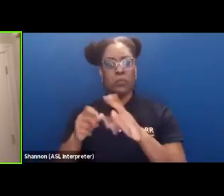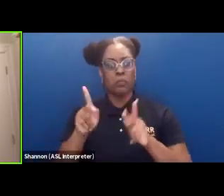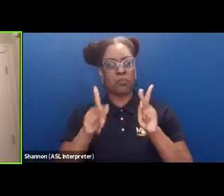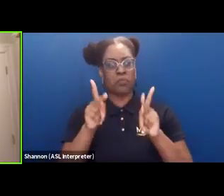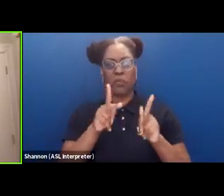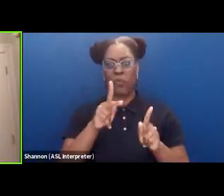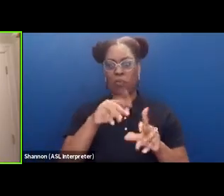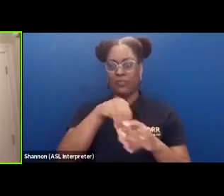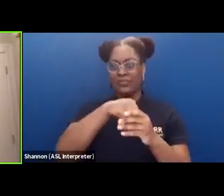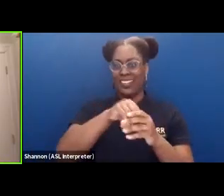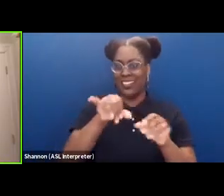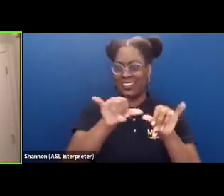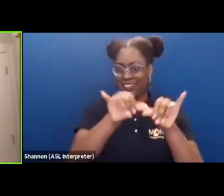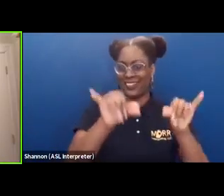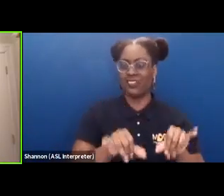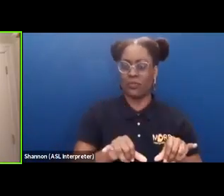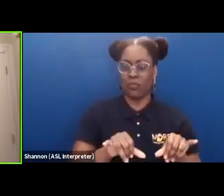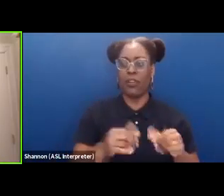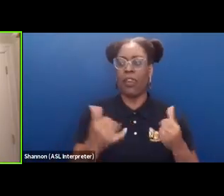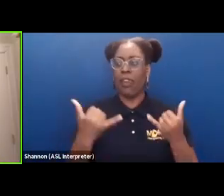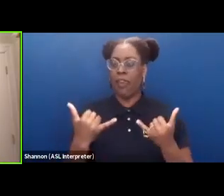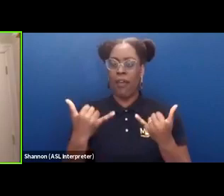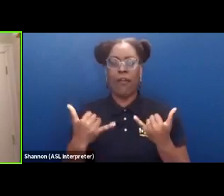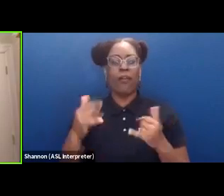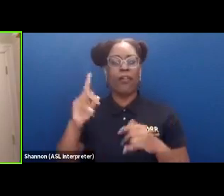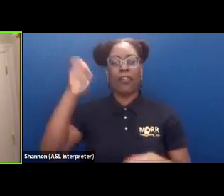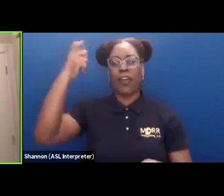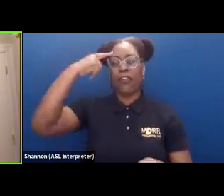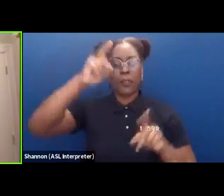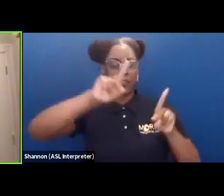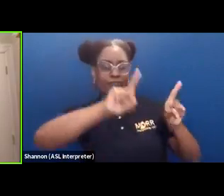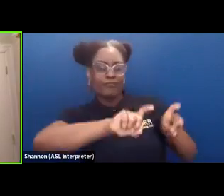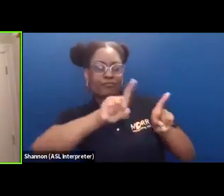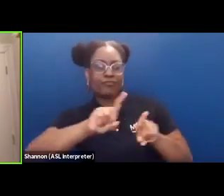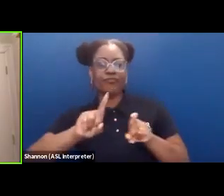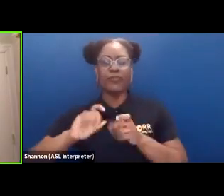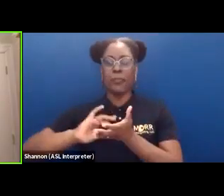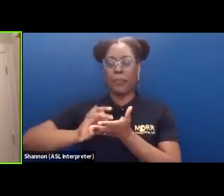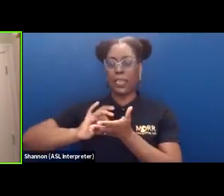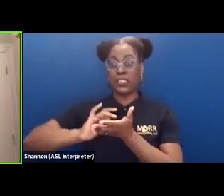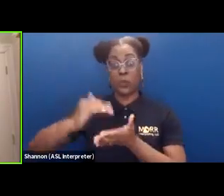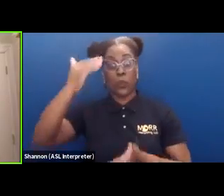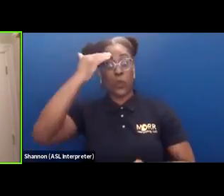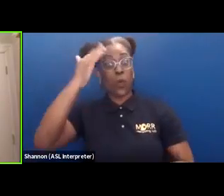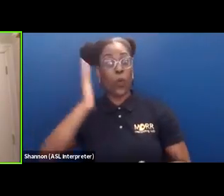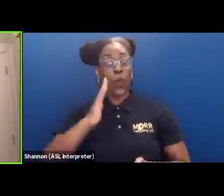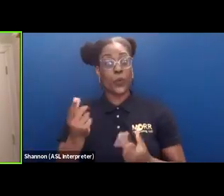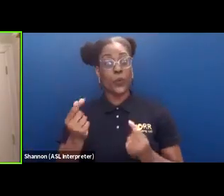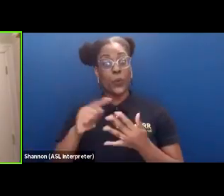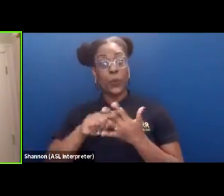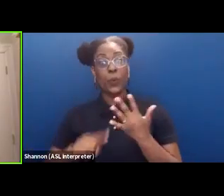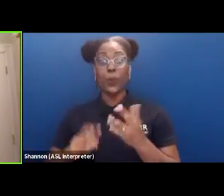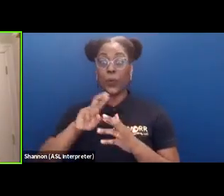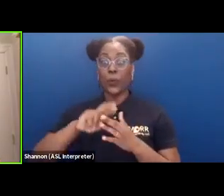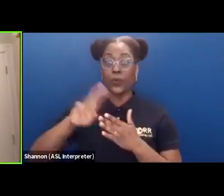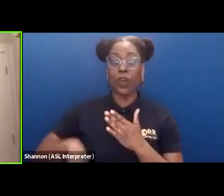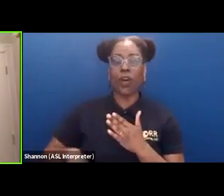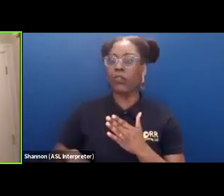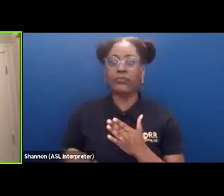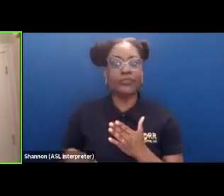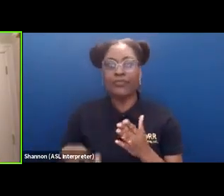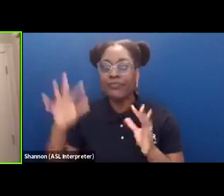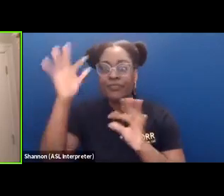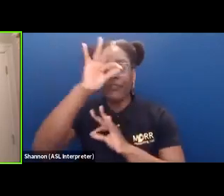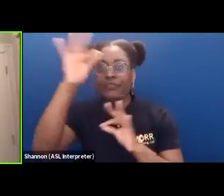people can experience medical advances, right? Because we're not thinking about the known therapeutic uses of hydroxychloroquine when we're talking about hydroxychloroquine